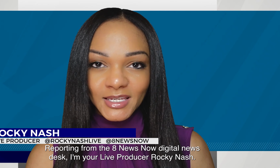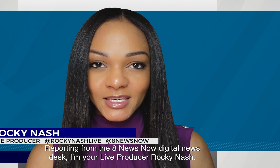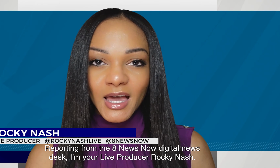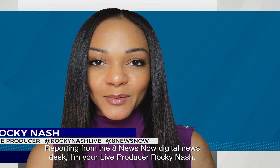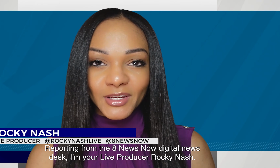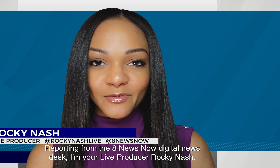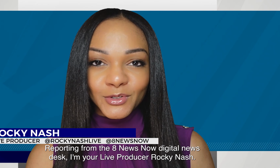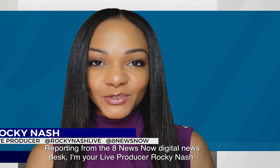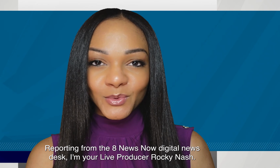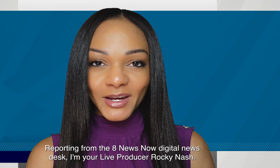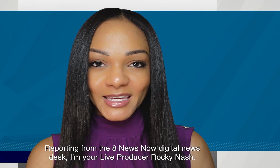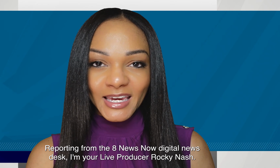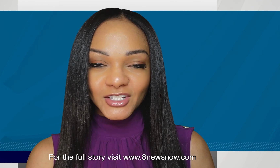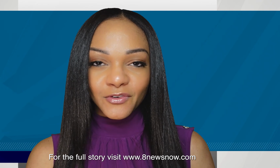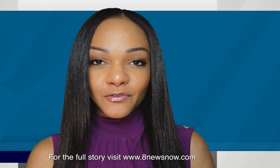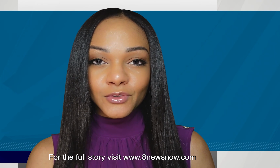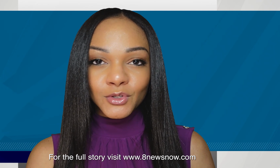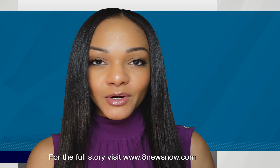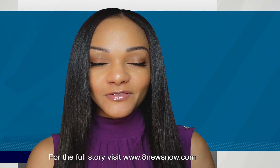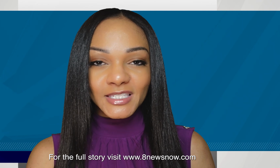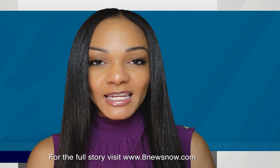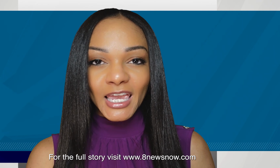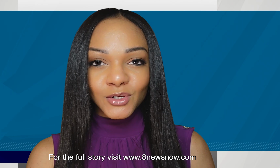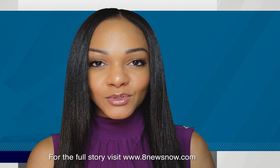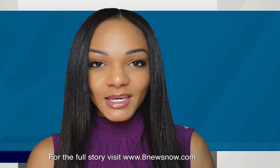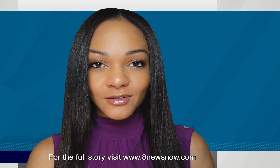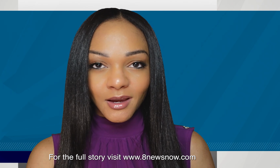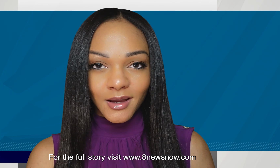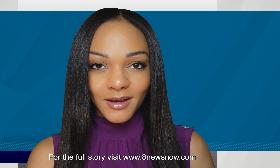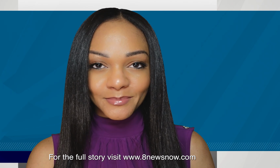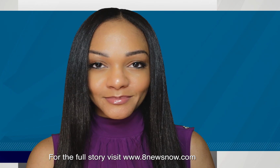news desk, I'm your live producer, Rocky Nash. For the full story, visit 8newsnow.com.